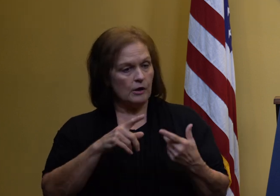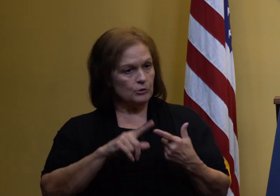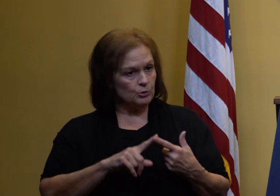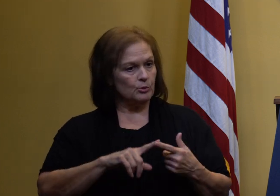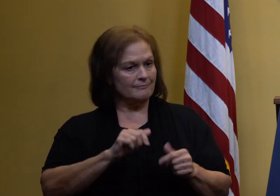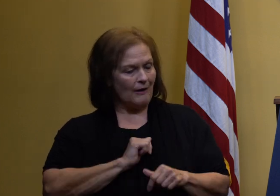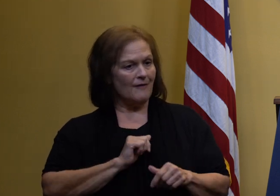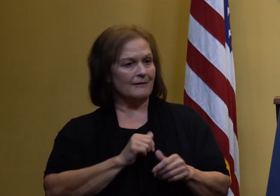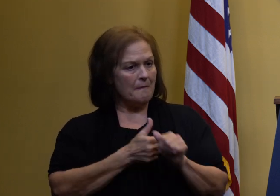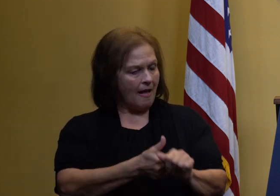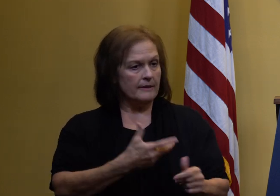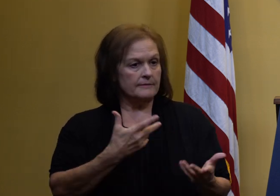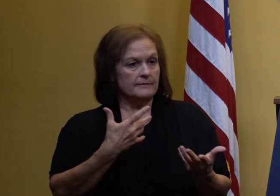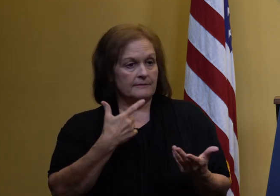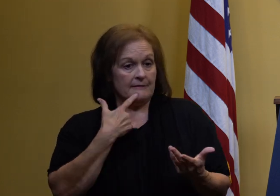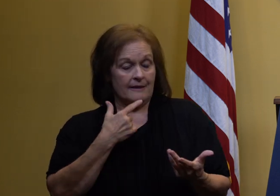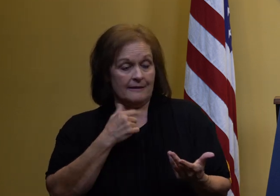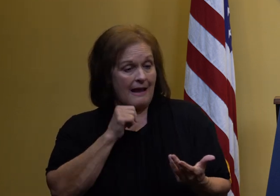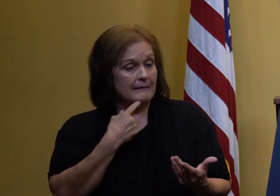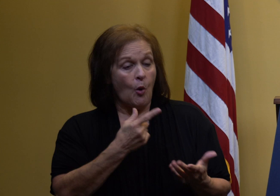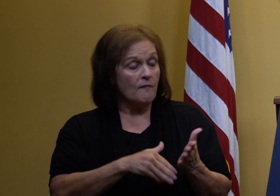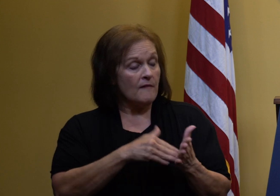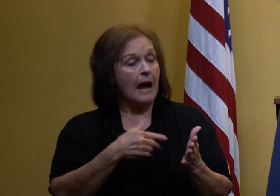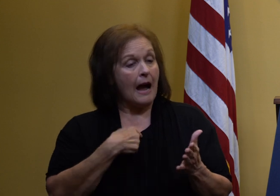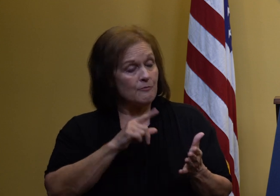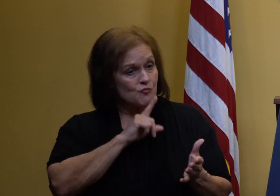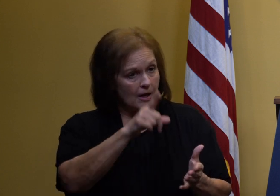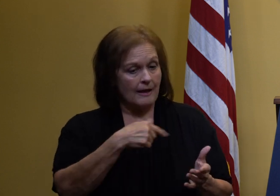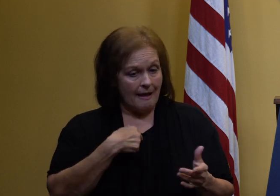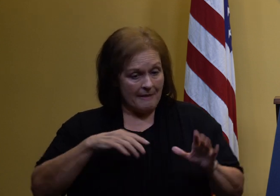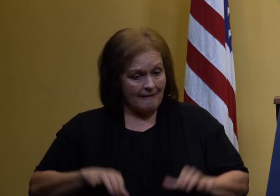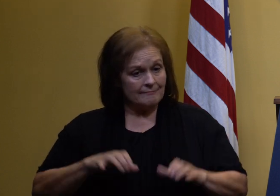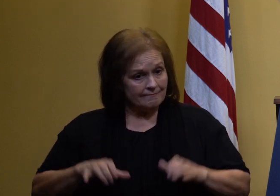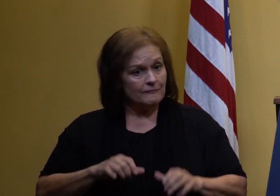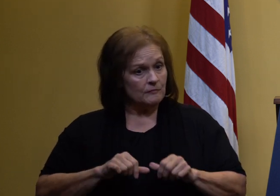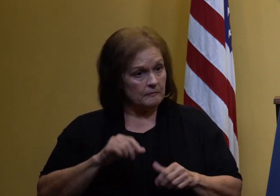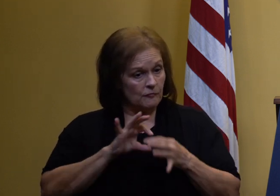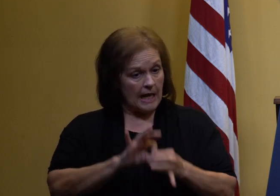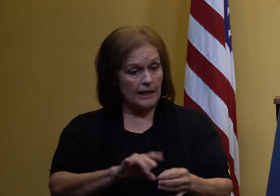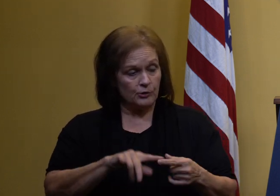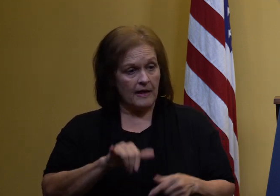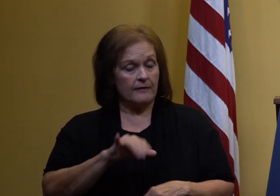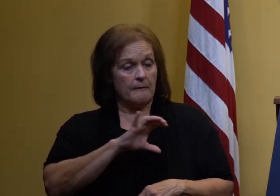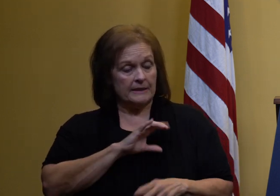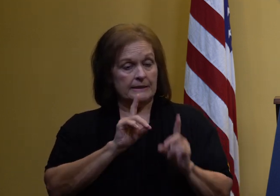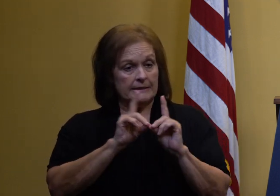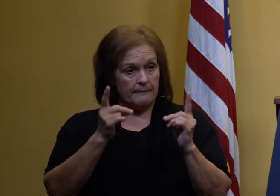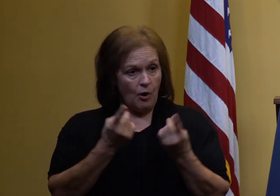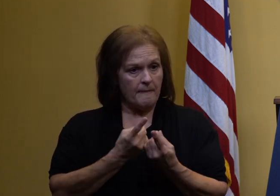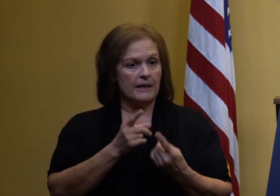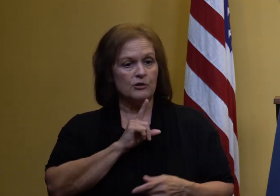self-compliance. I've said that over and over, but not just saying it. I've taken action as it relates to that. The New Orleans Police